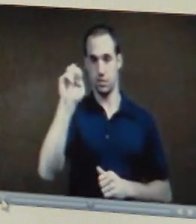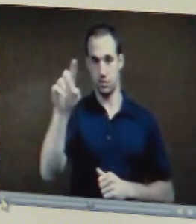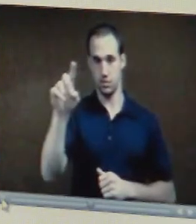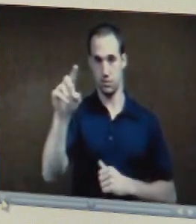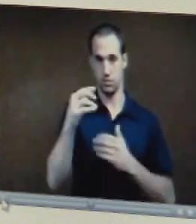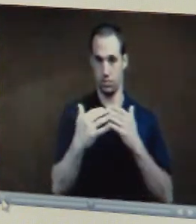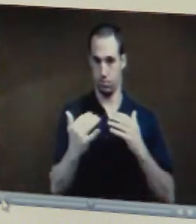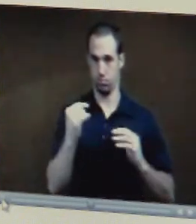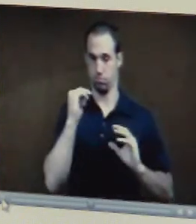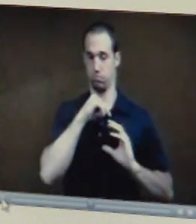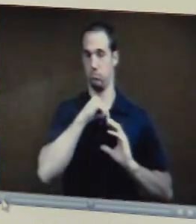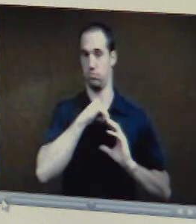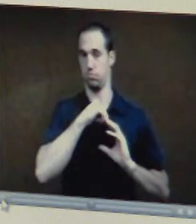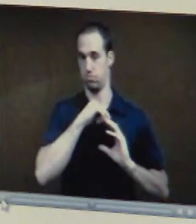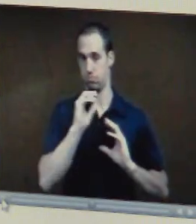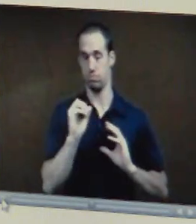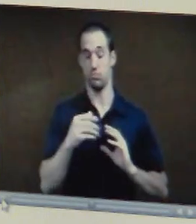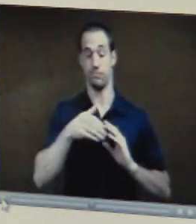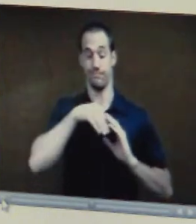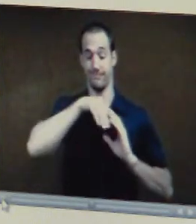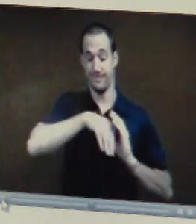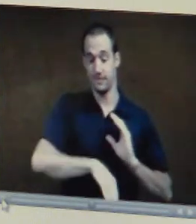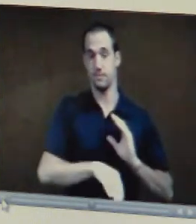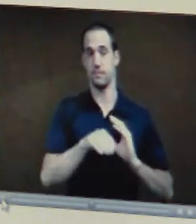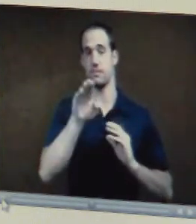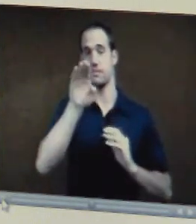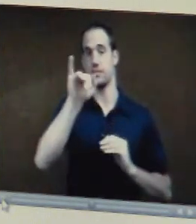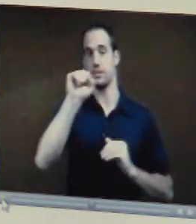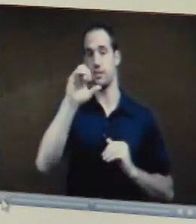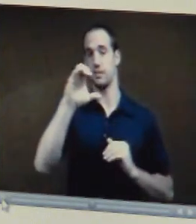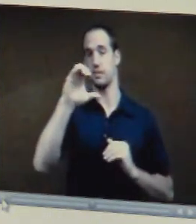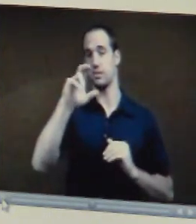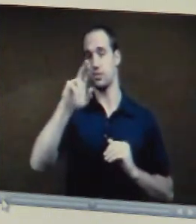It's cleaned and becomes oxygenated.